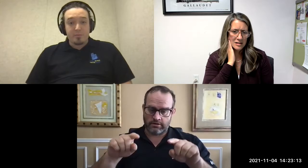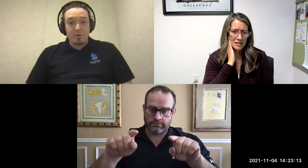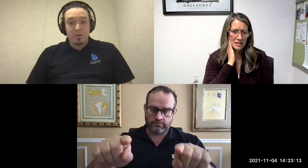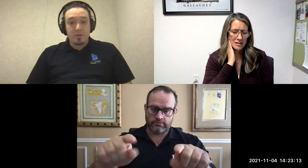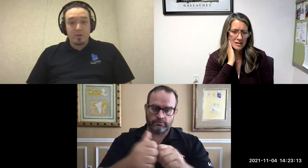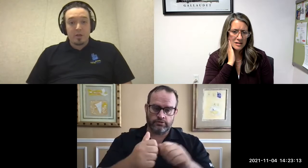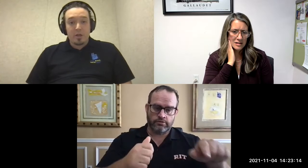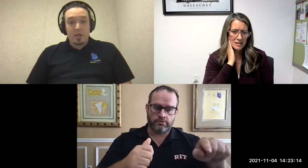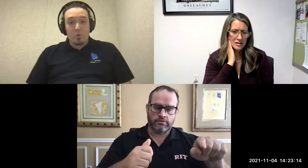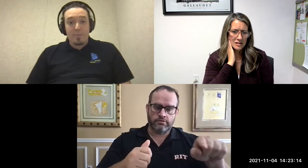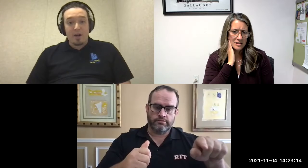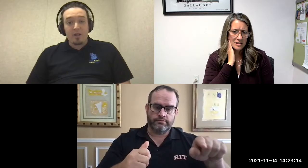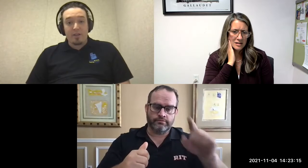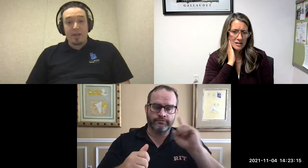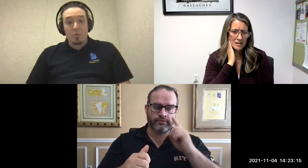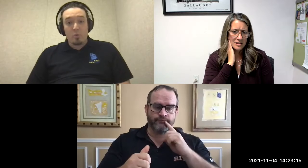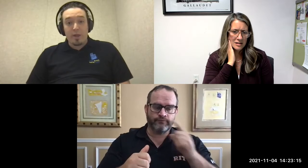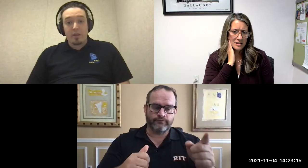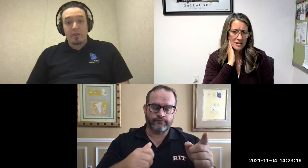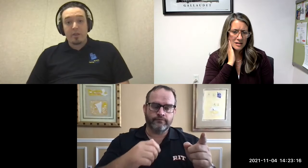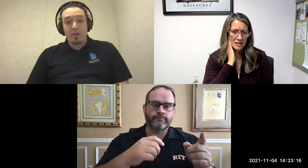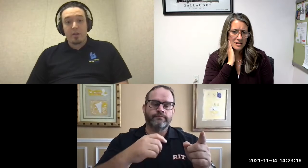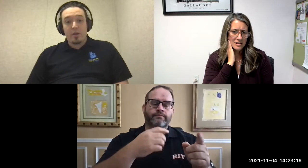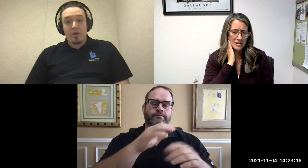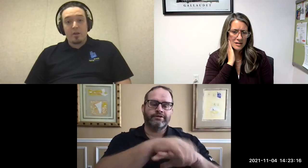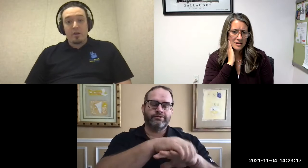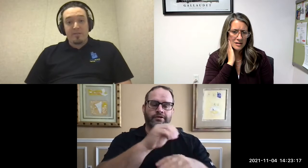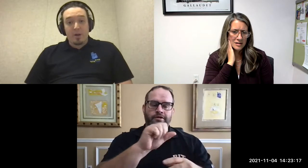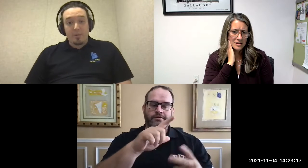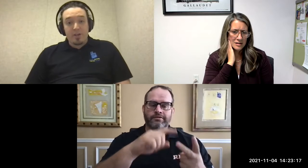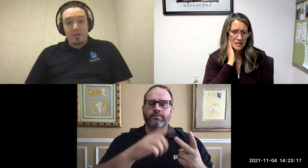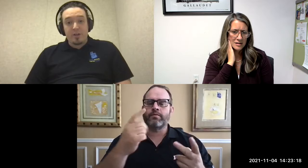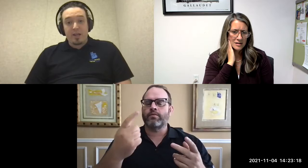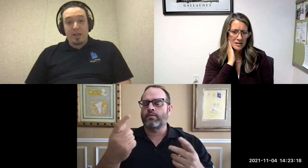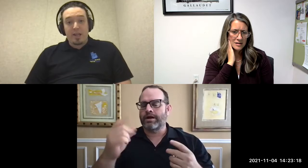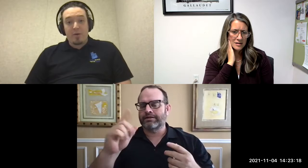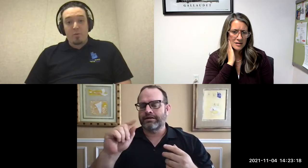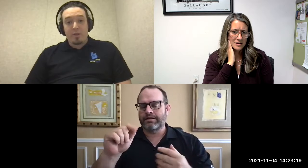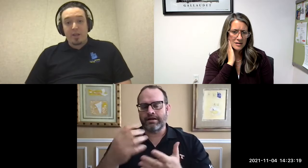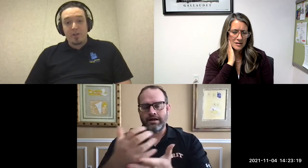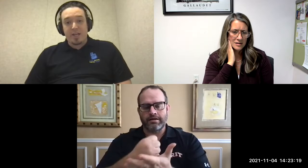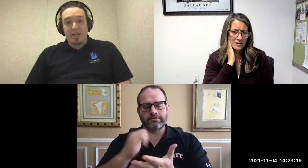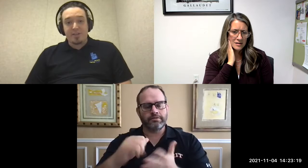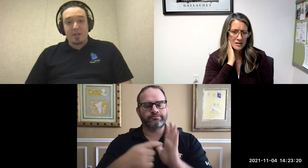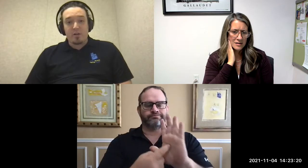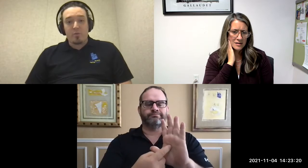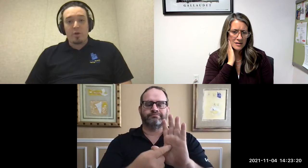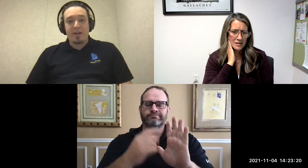bilingualism, can we parallel that with the deaf population with English and ASL? And what data is